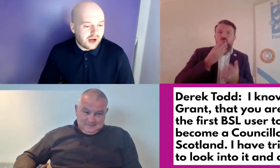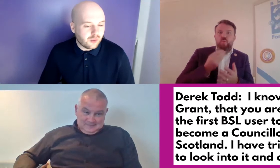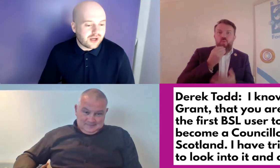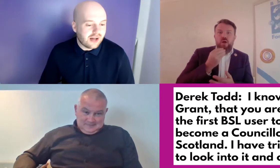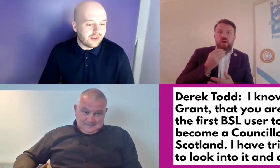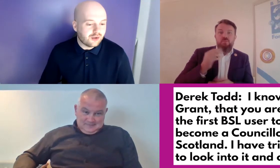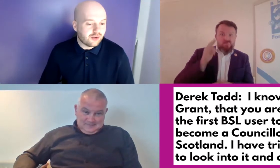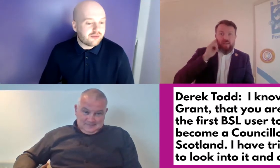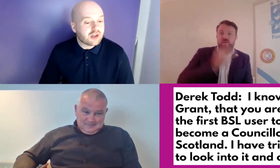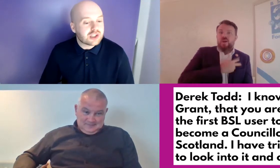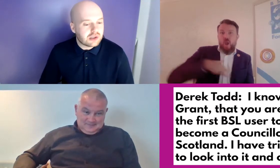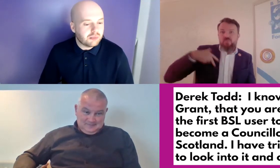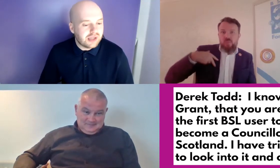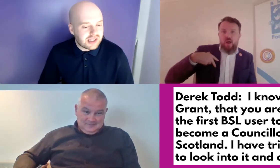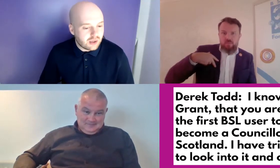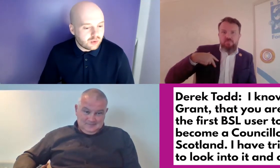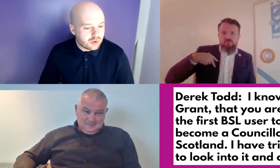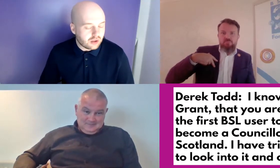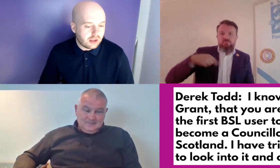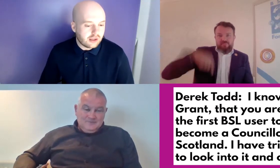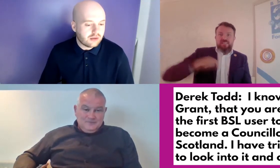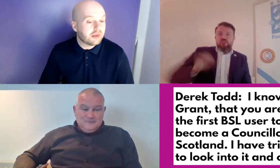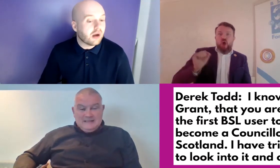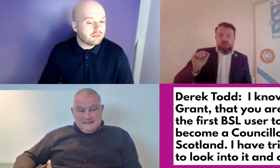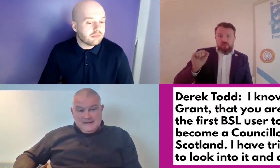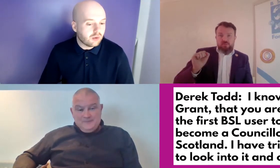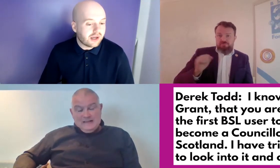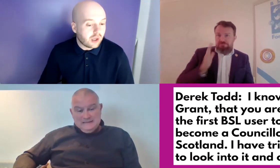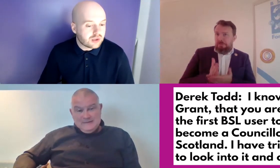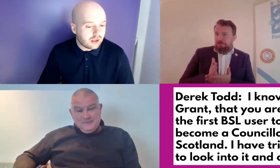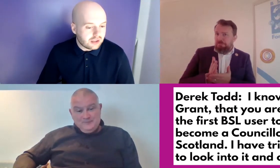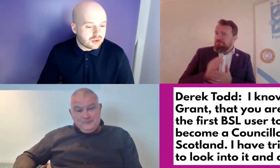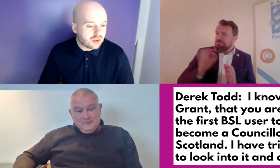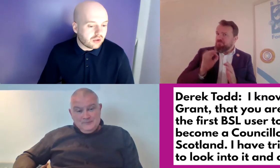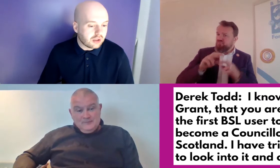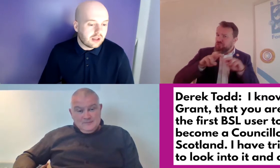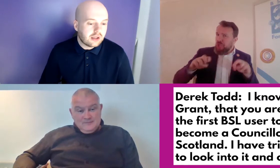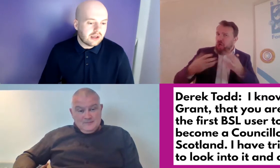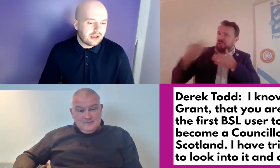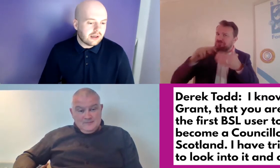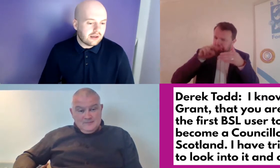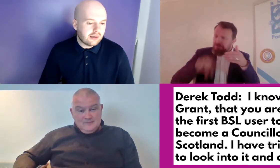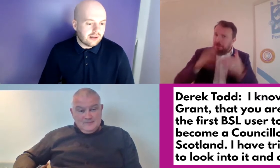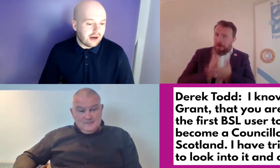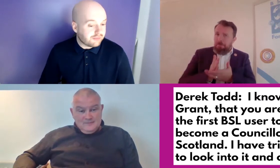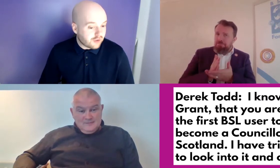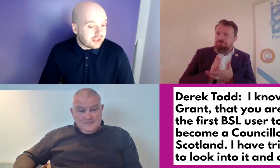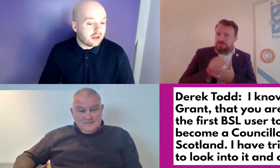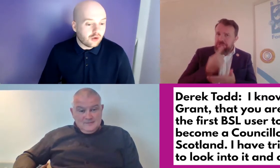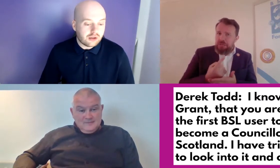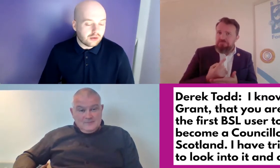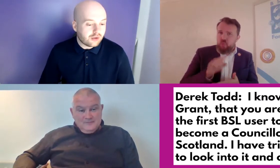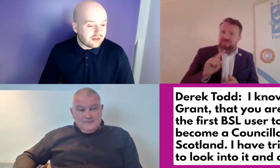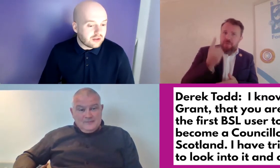Well, I know, Grant, that you're the first BSL user to become, you know, a counsellor here in Scotland. I've tried